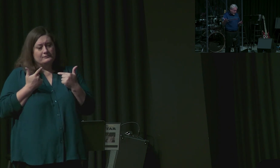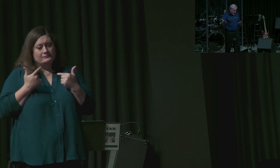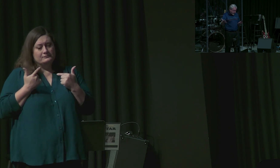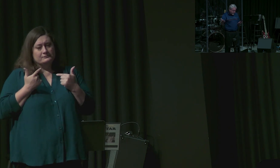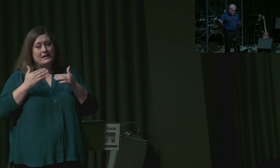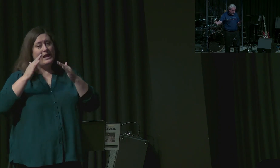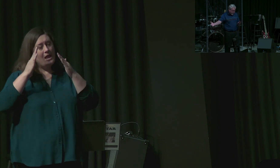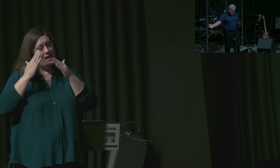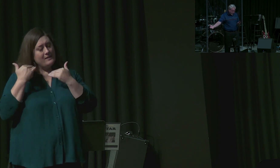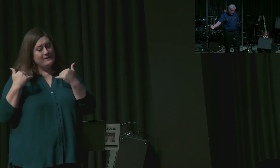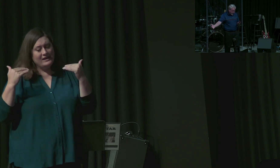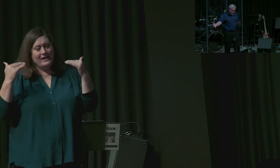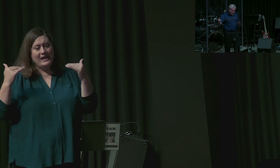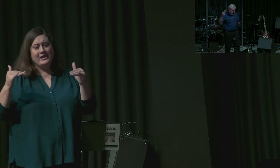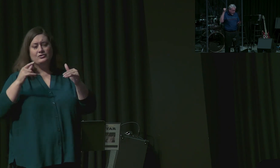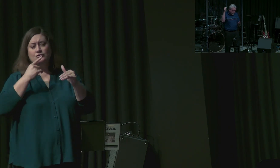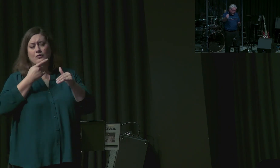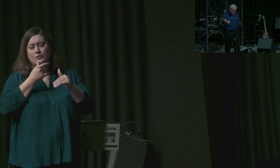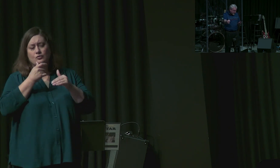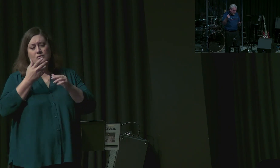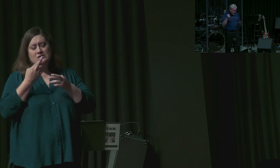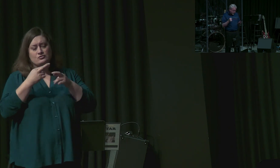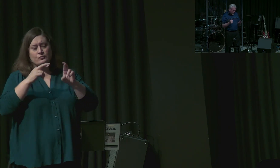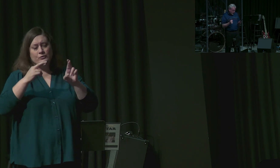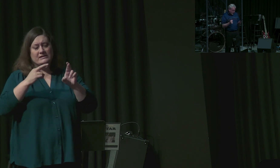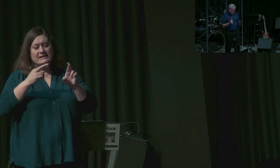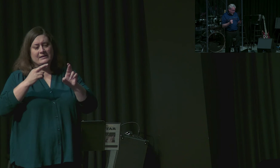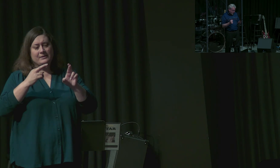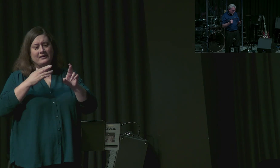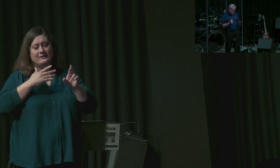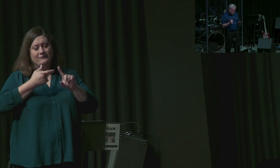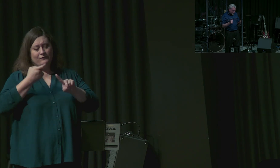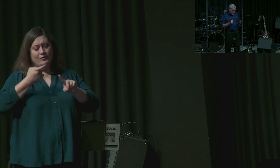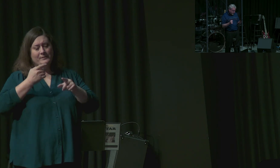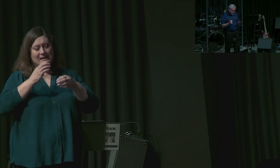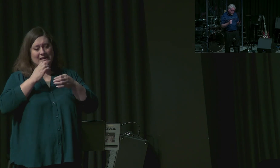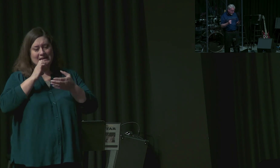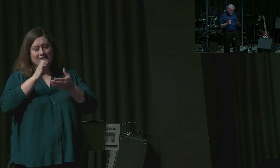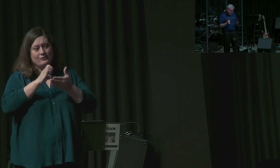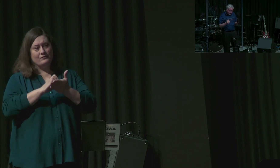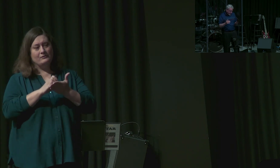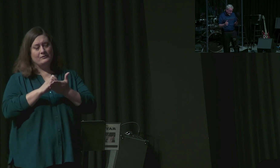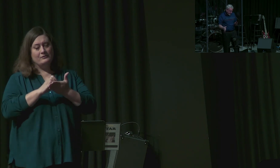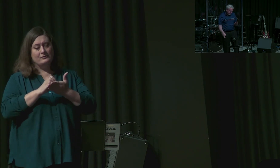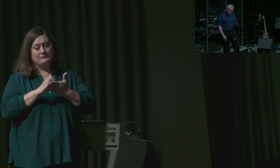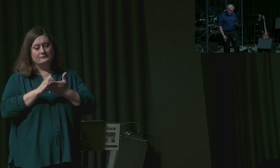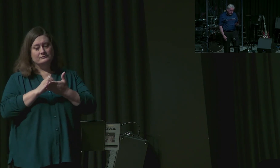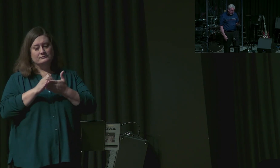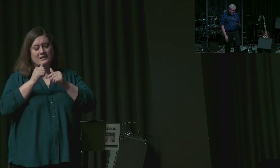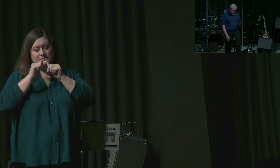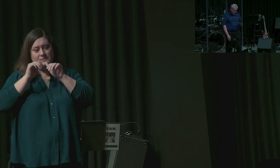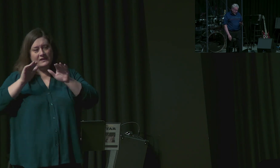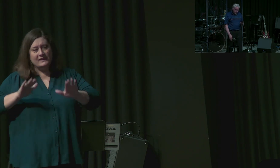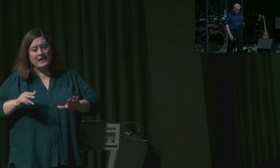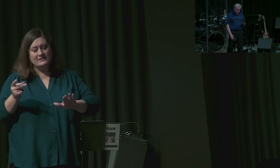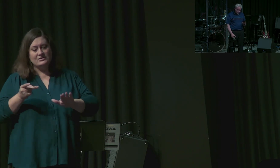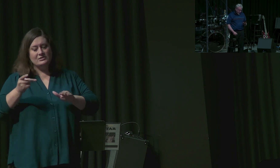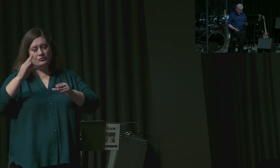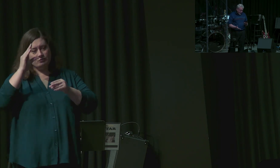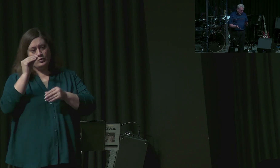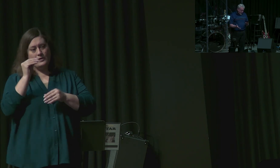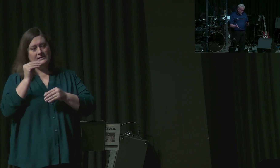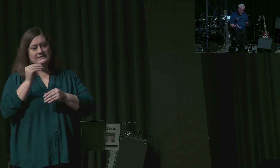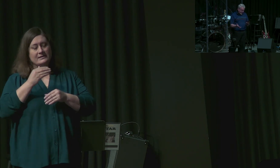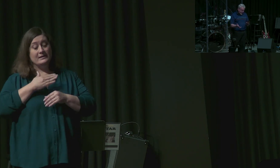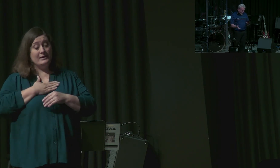has redeemed me from all evil, bless the boys, and in them let my name be carried on,